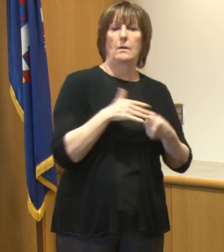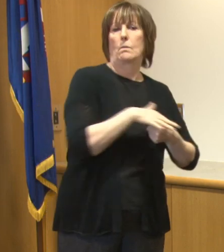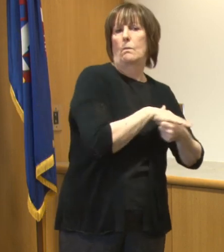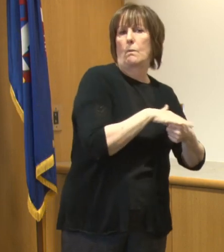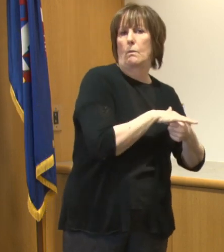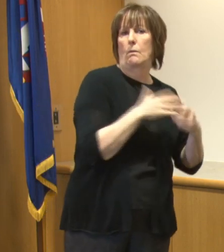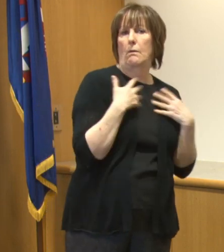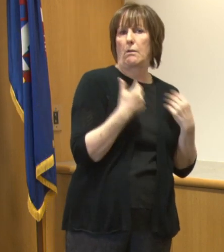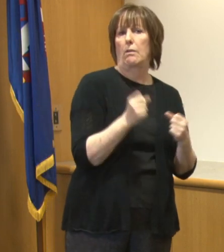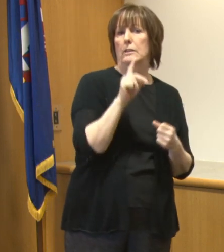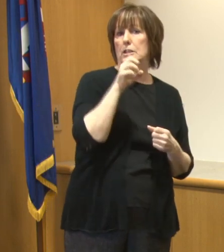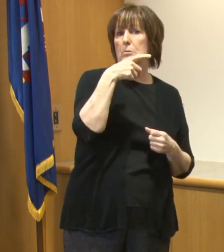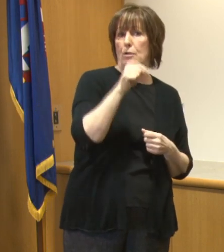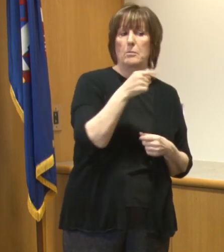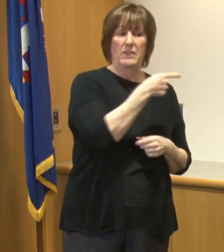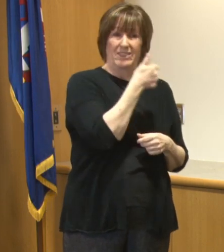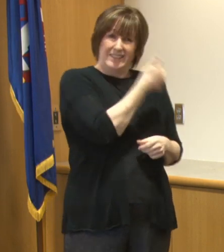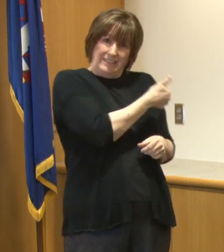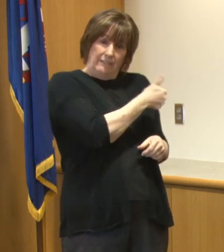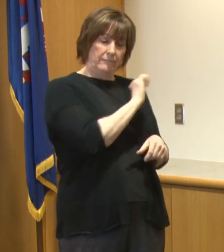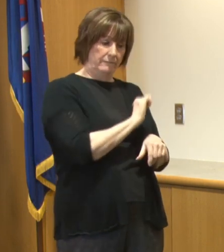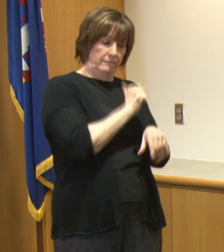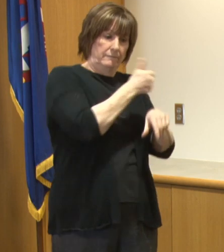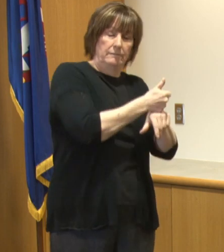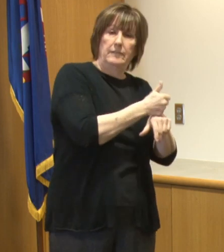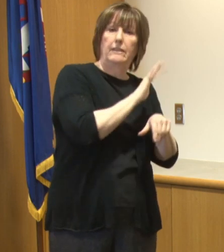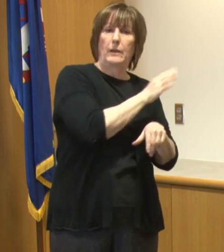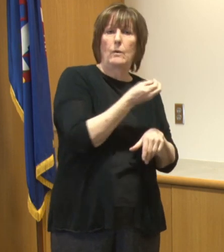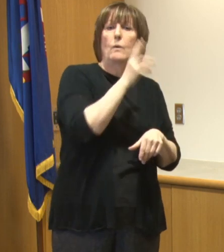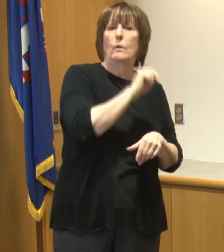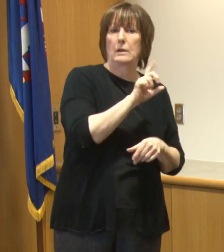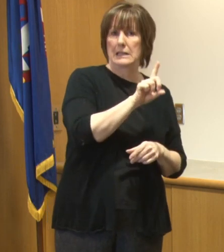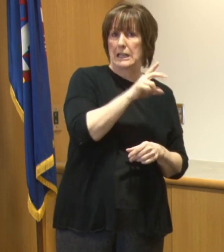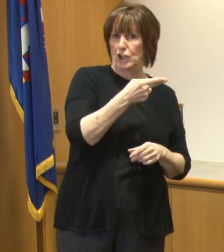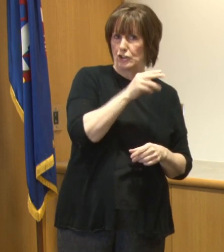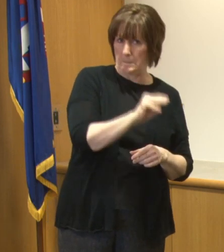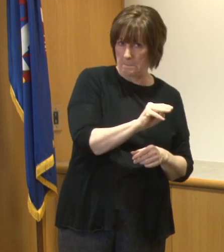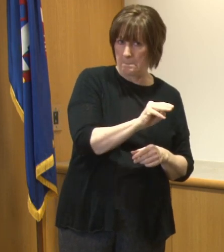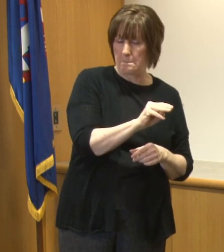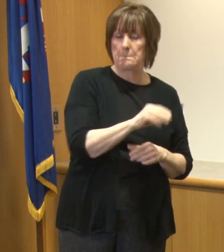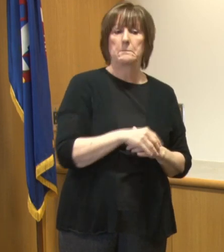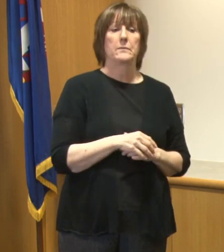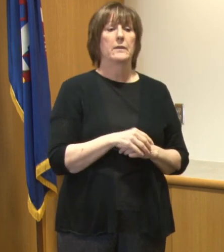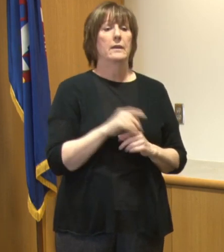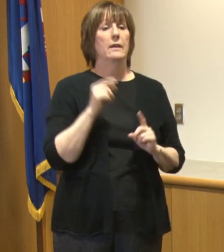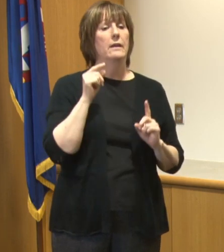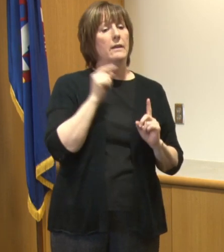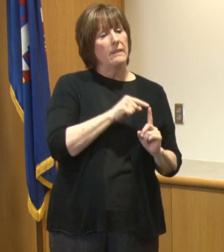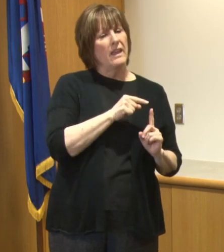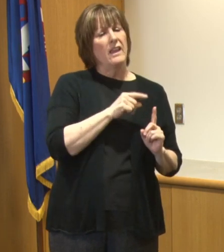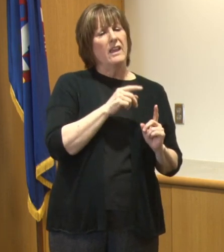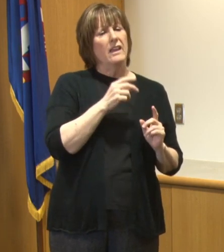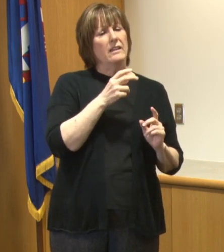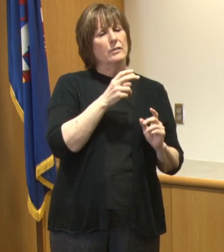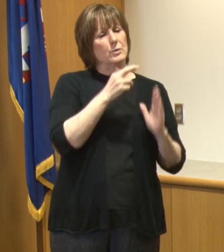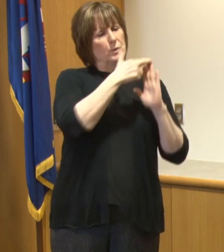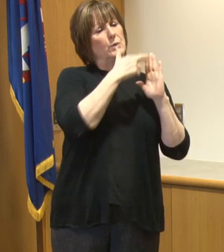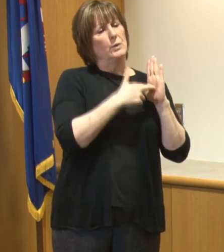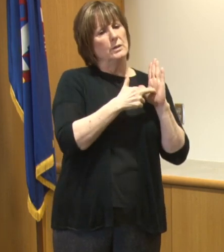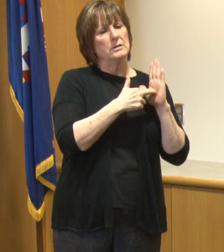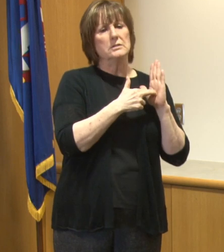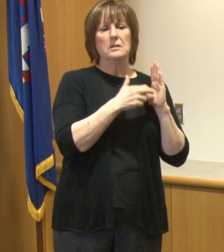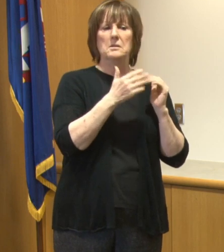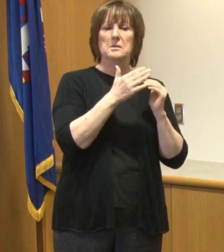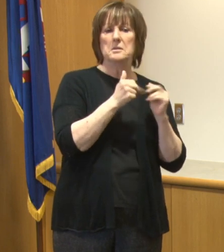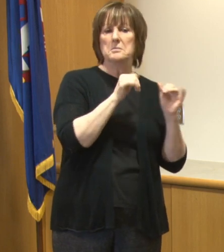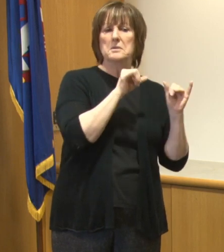departments that have instituted directed health measures. The directed health measures are very similar. It's about the